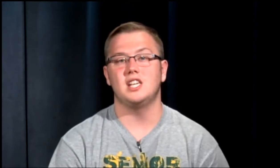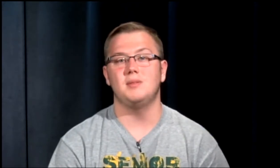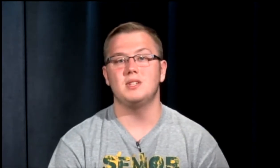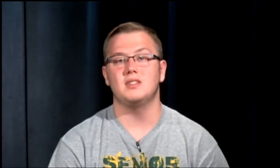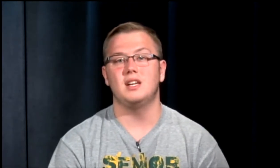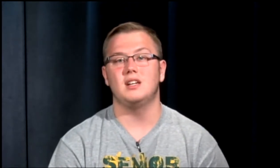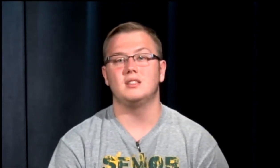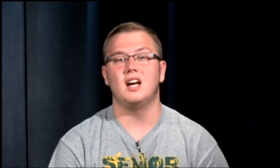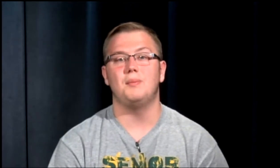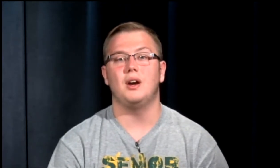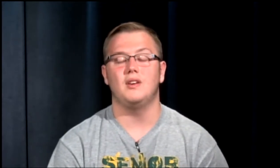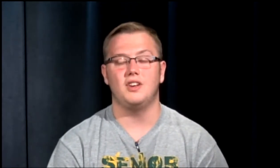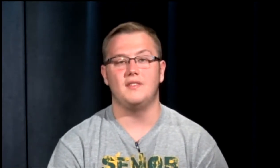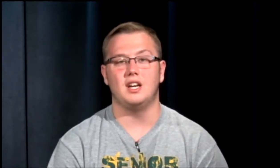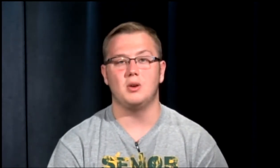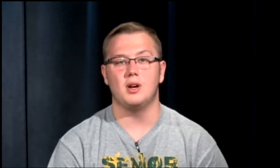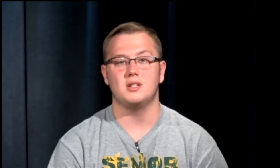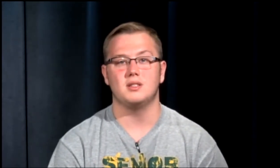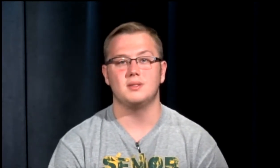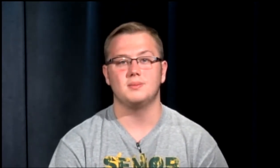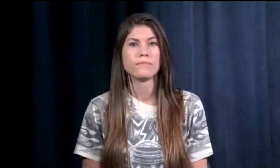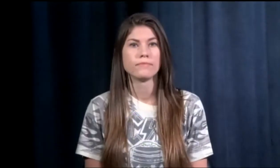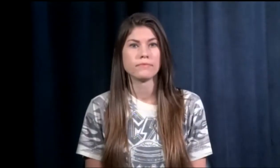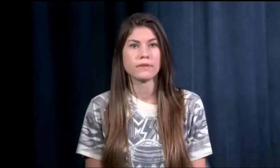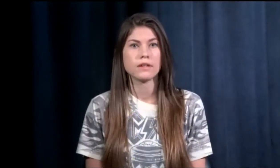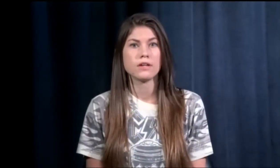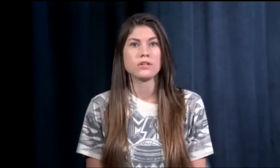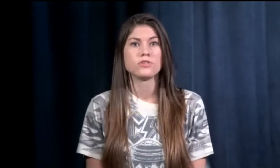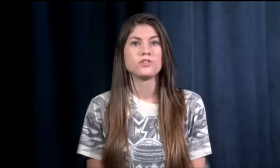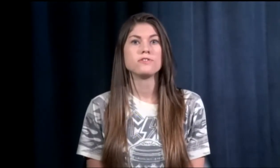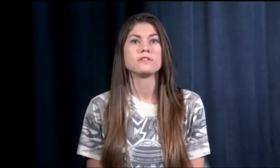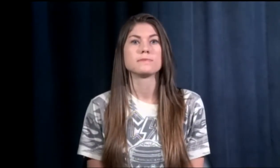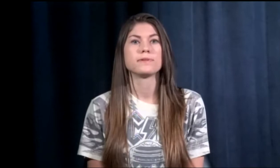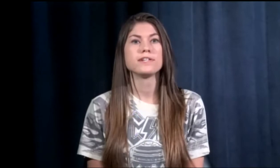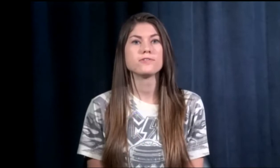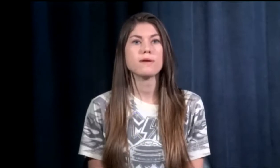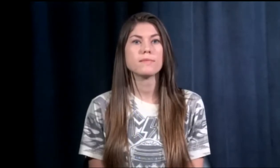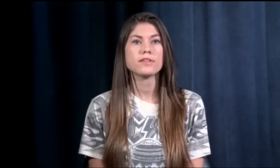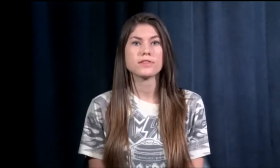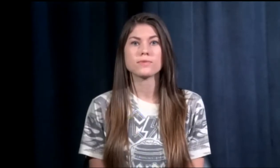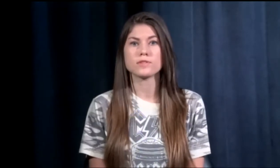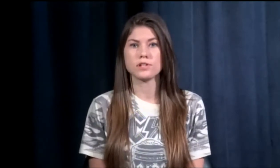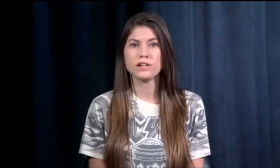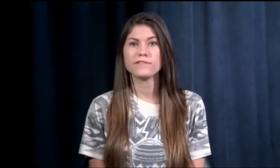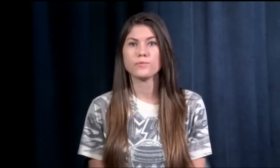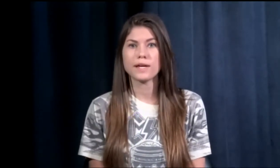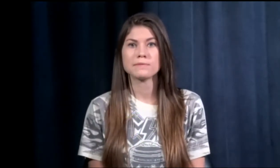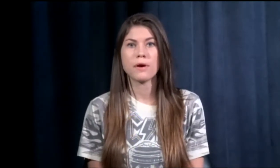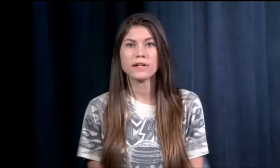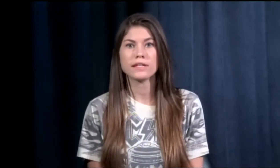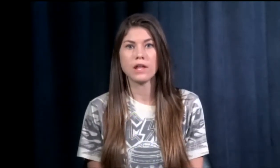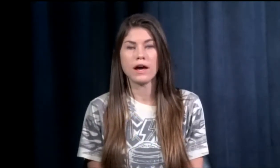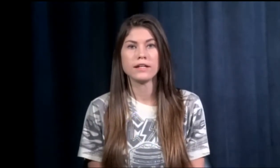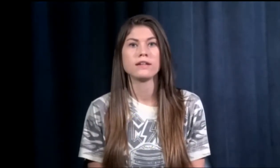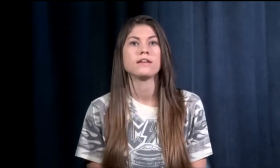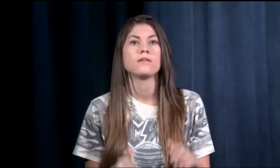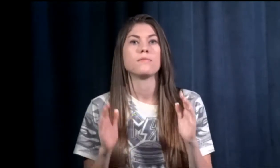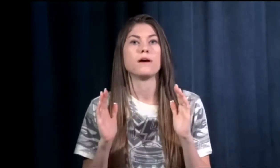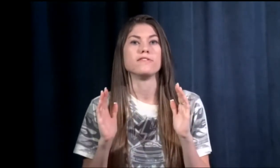Ms. Landon in the library if you have any questions. Students, please remember that the reserved west parking lot by the